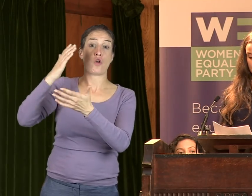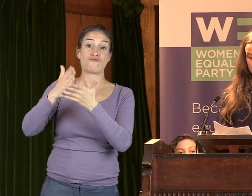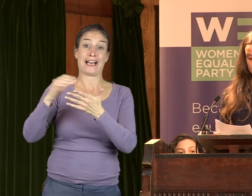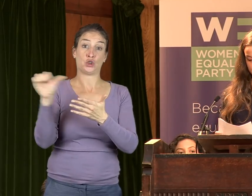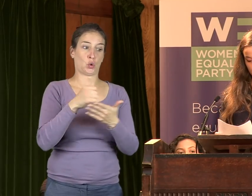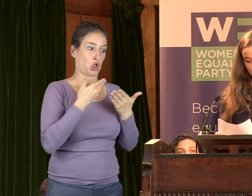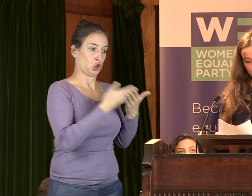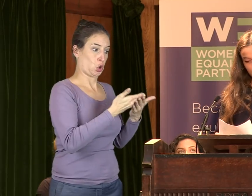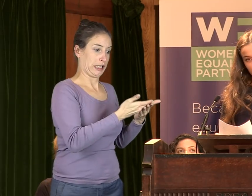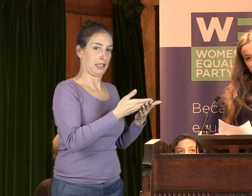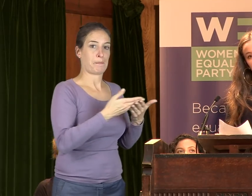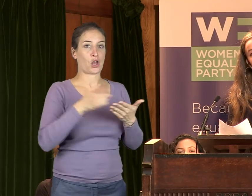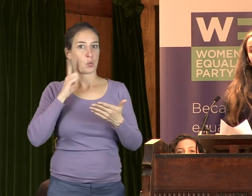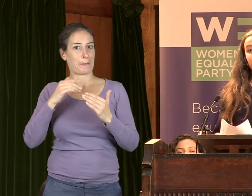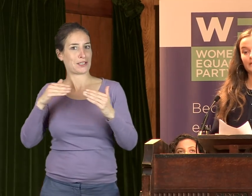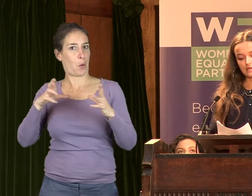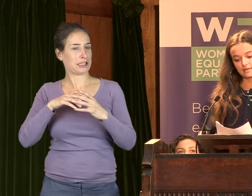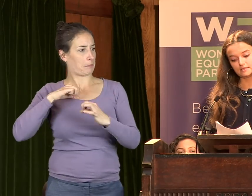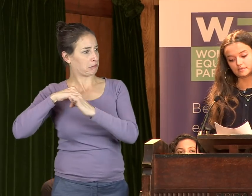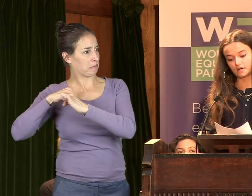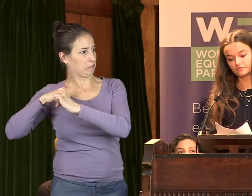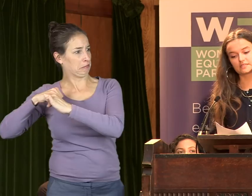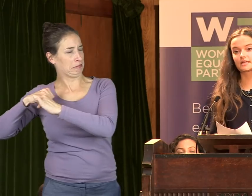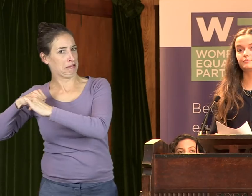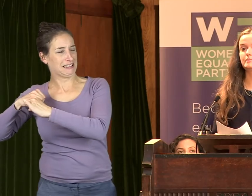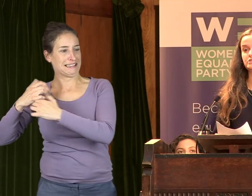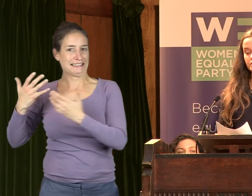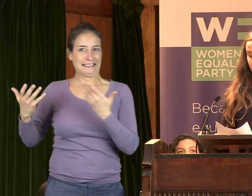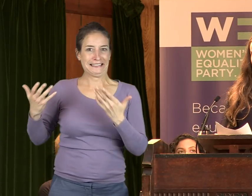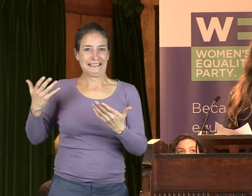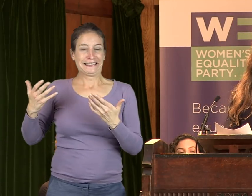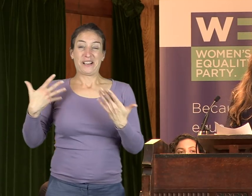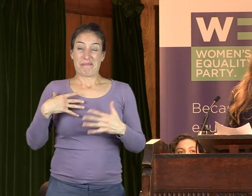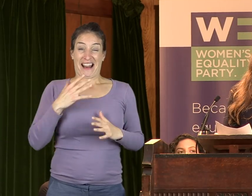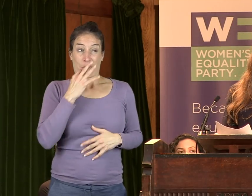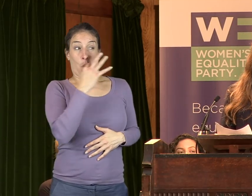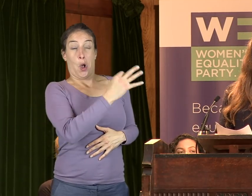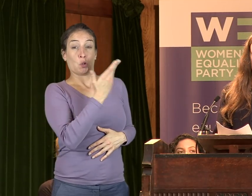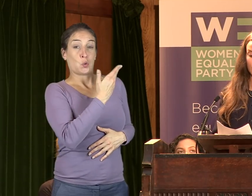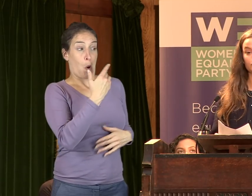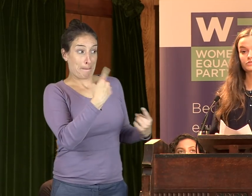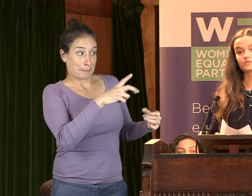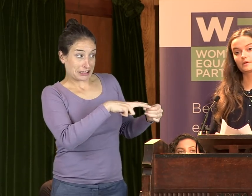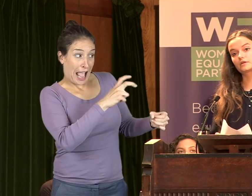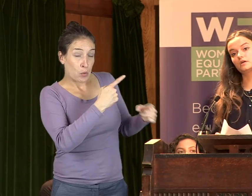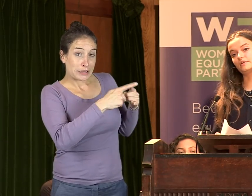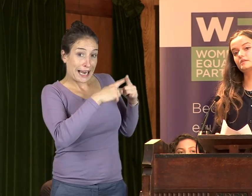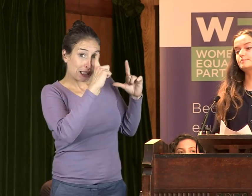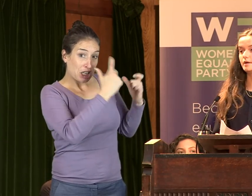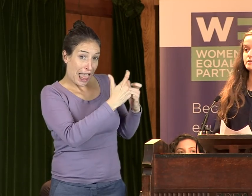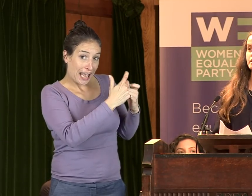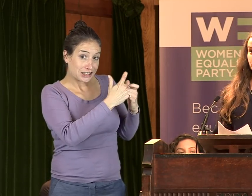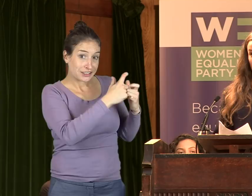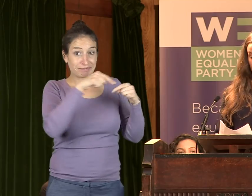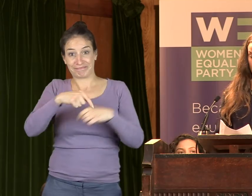my studies. To be here, I've had to get permission to skip an English lesson, and I've also spoken at